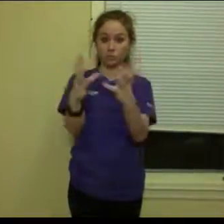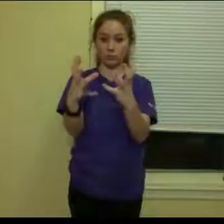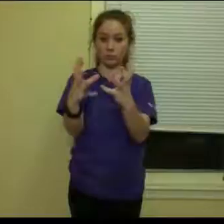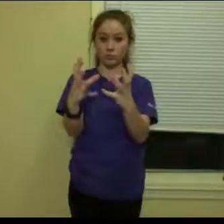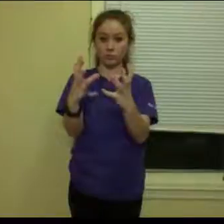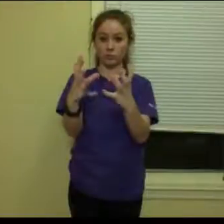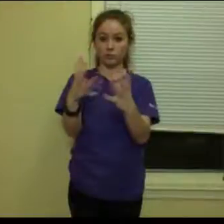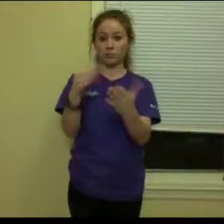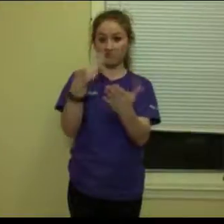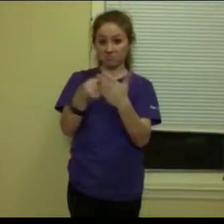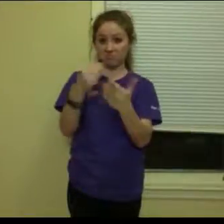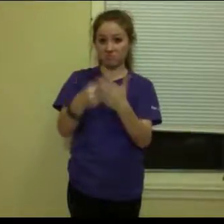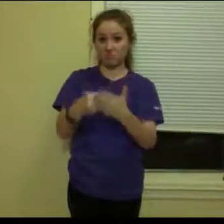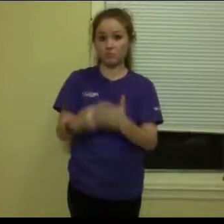that there needs to be a middle group